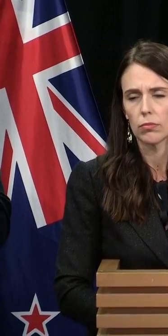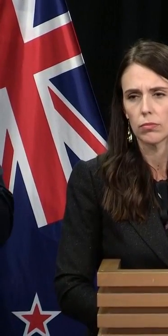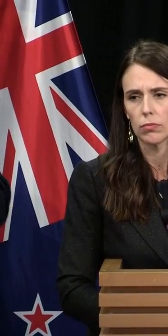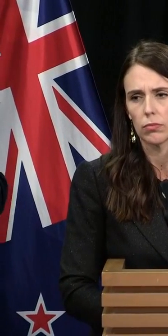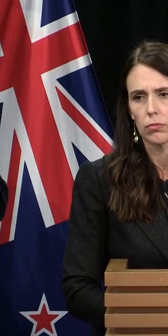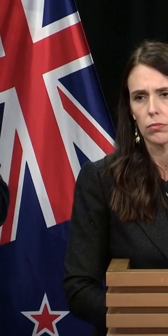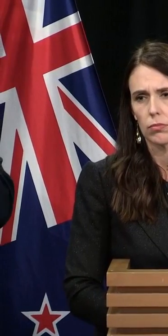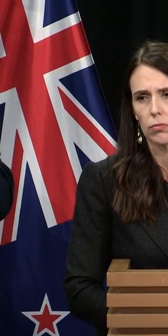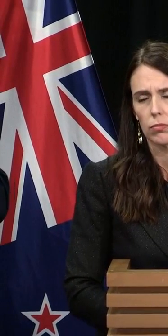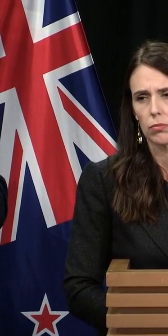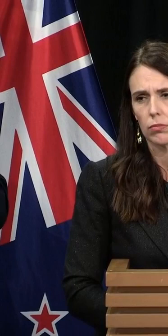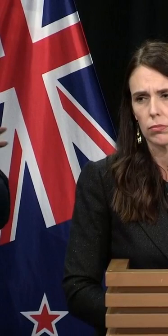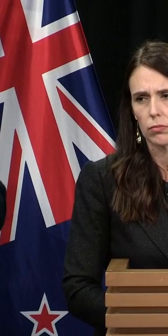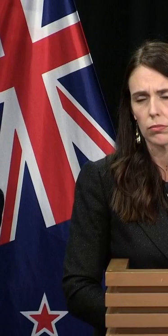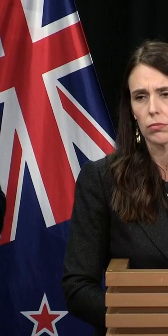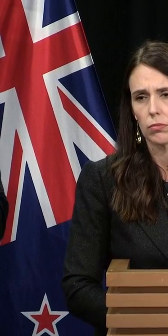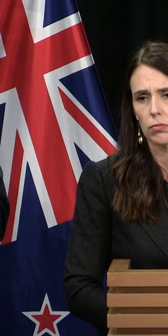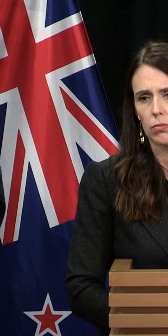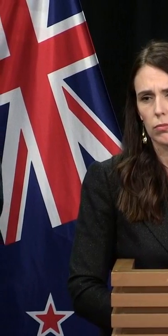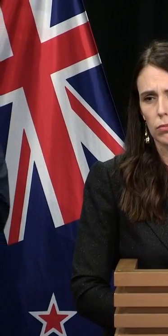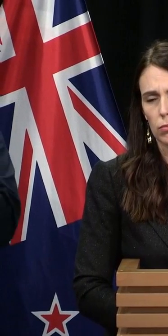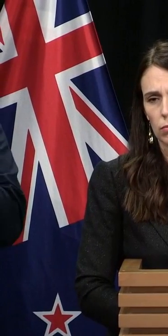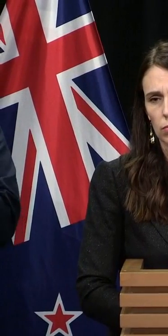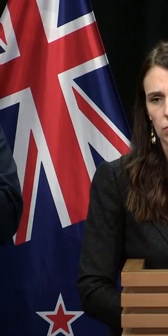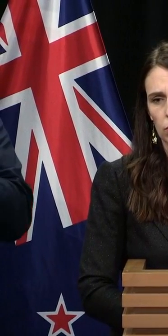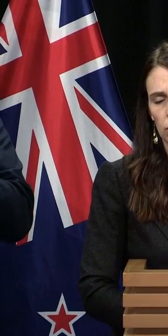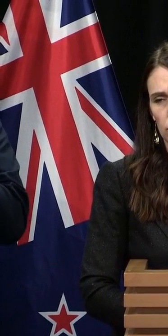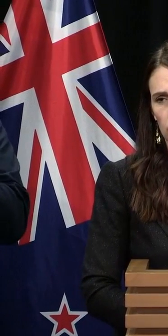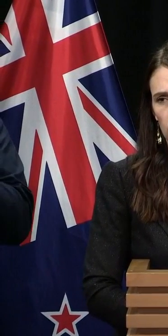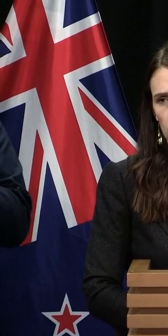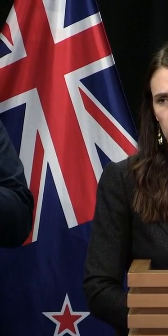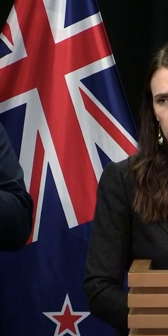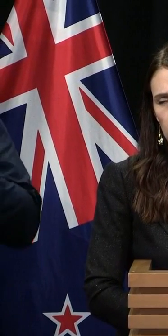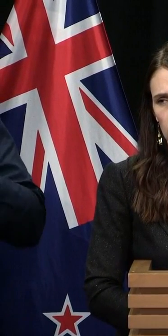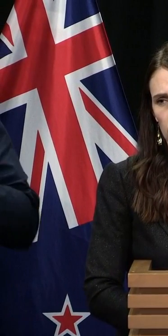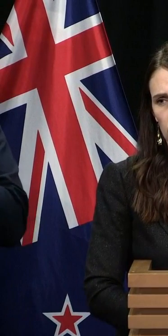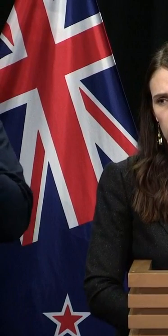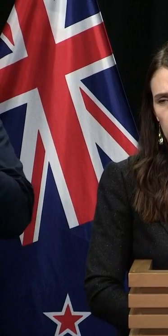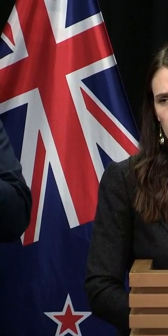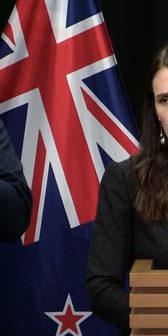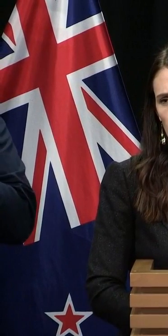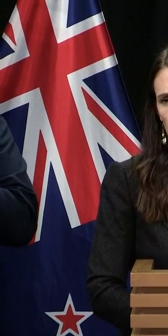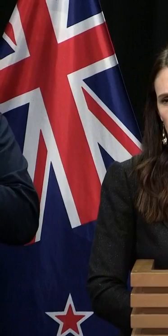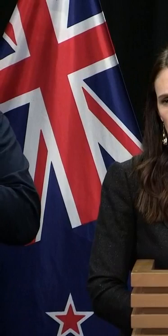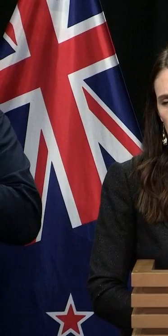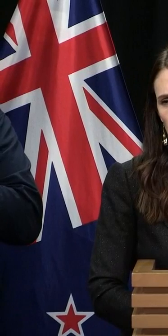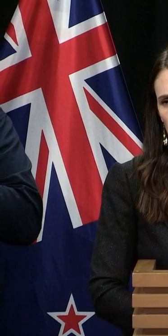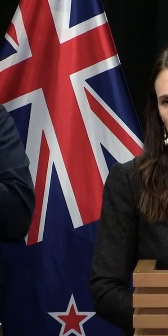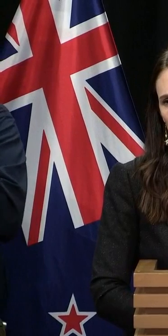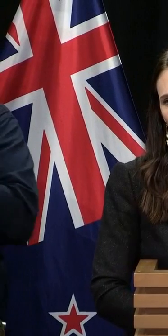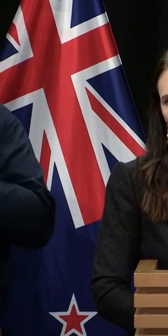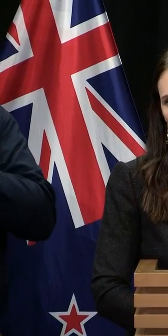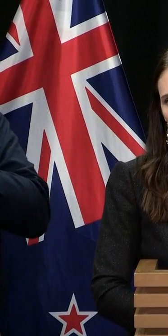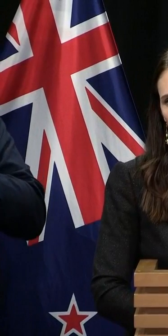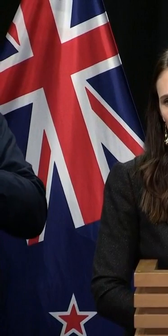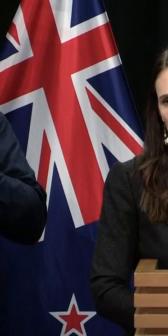once you see the terms of reference, one of the reasons why this is an initial budget. The Royal Commission will begin its work, and we're very aware that there are